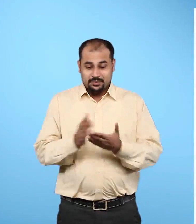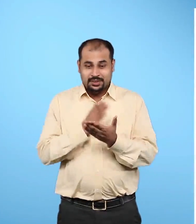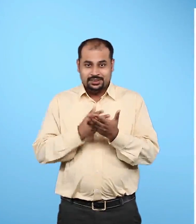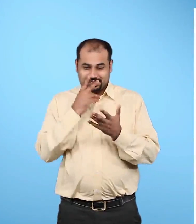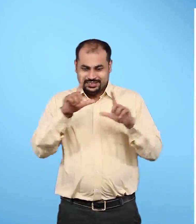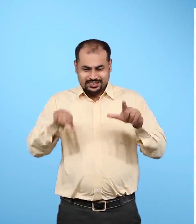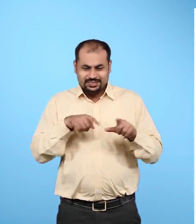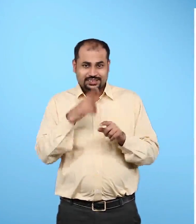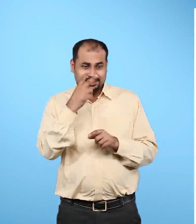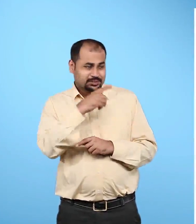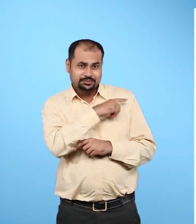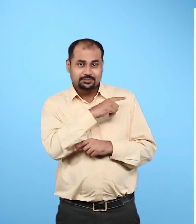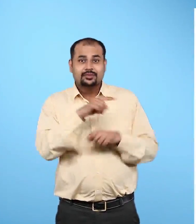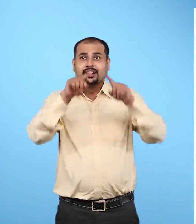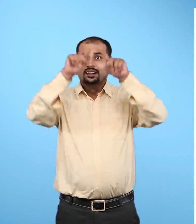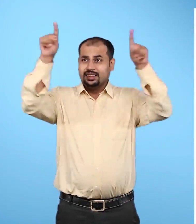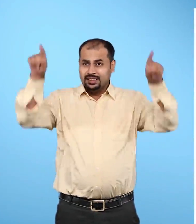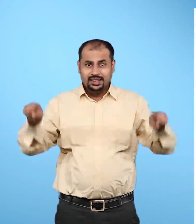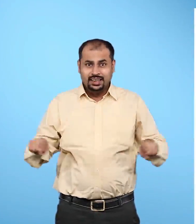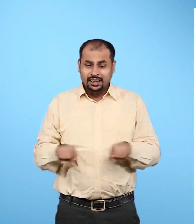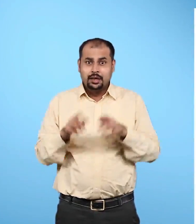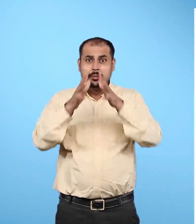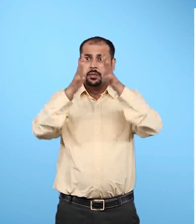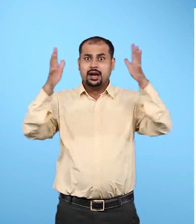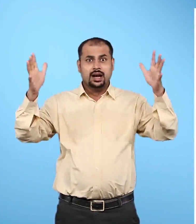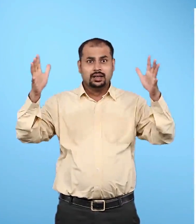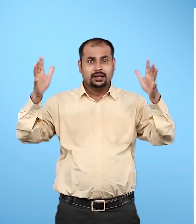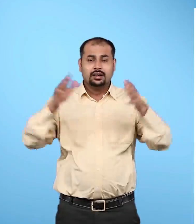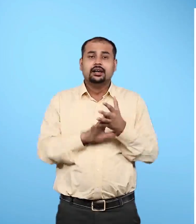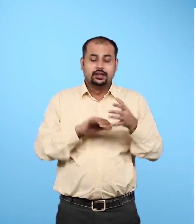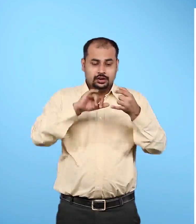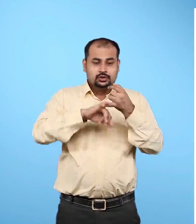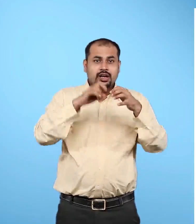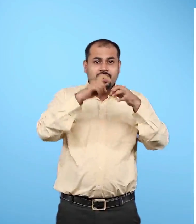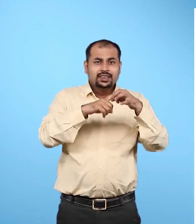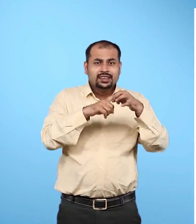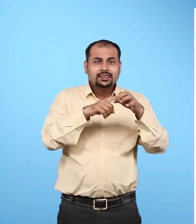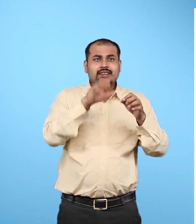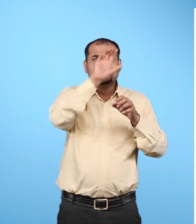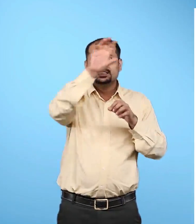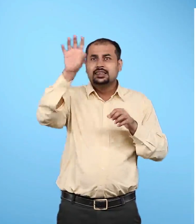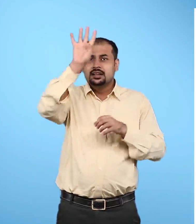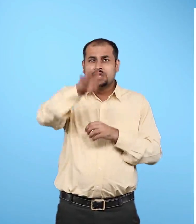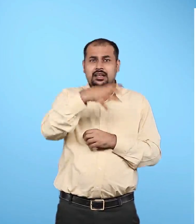On this page we see a huge picture created by many square grids.